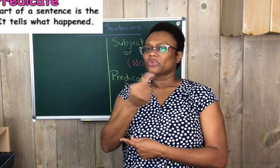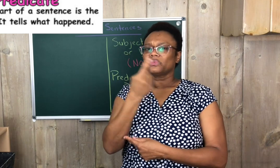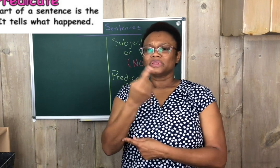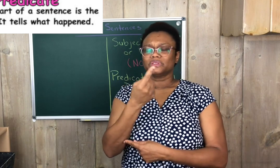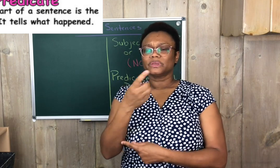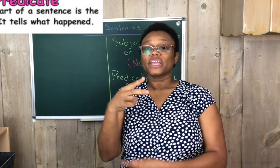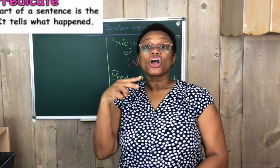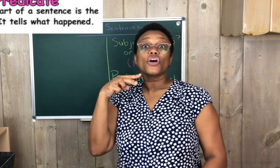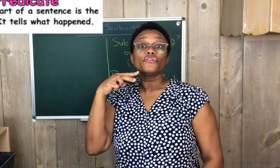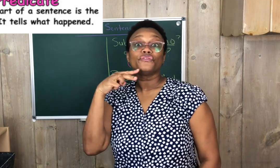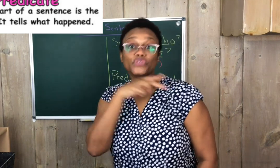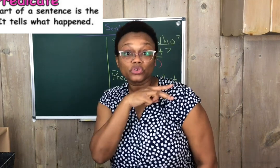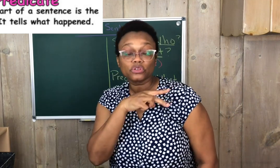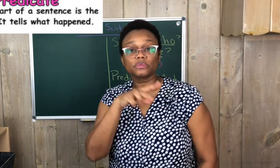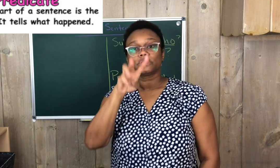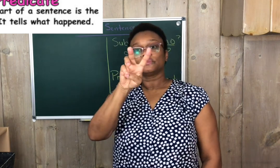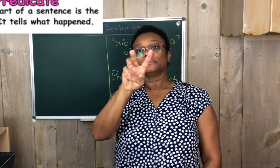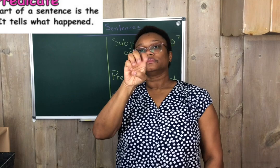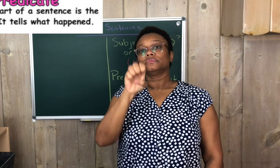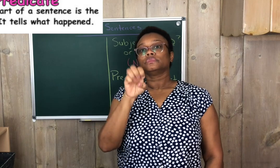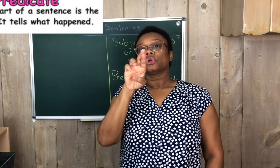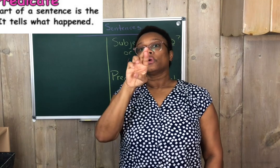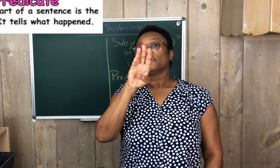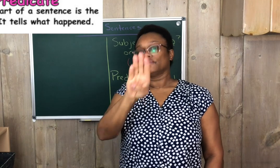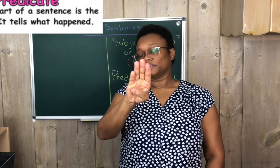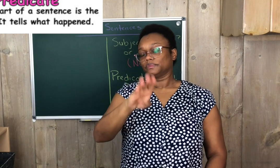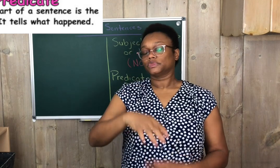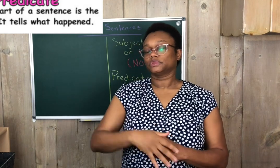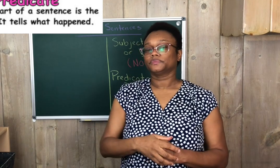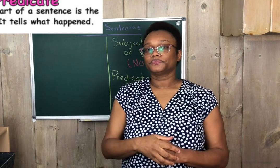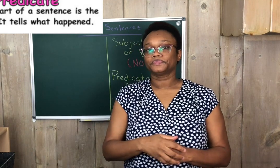doing? The predicate is always a verb.